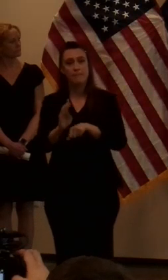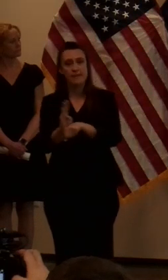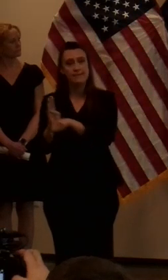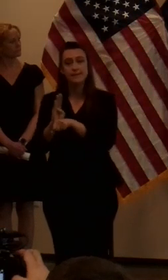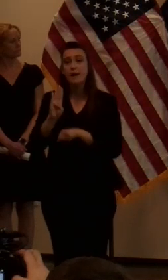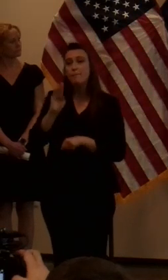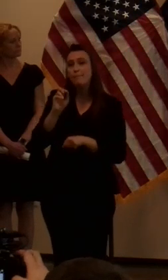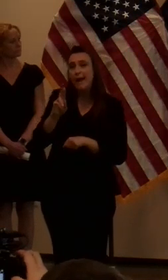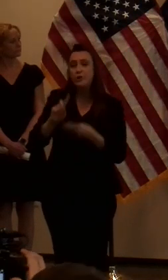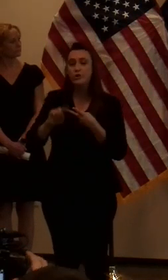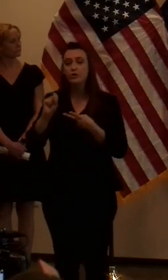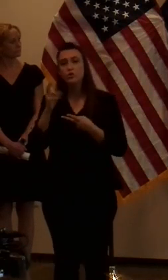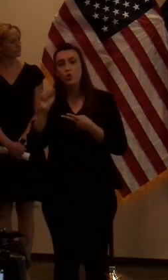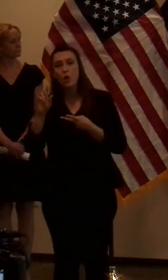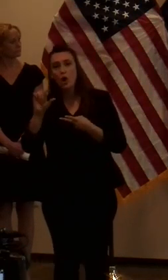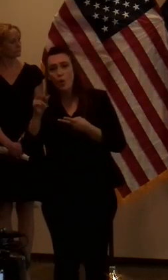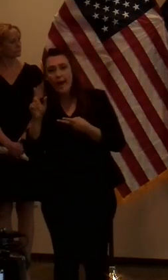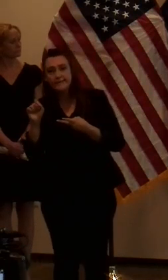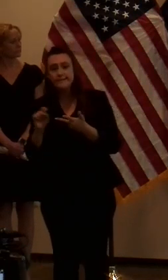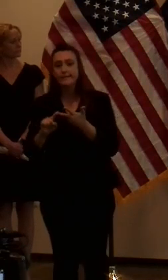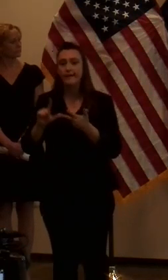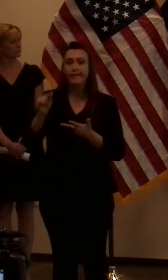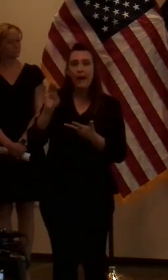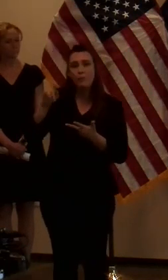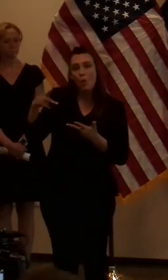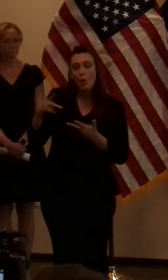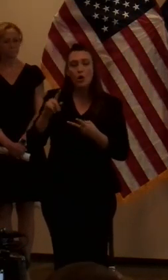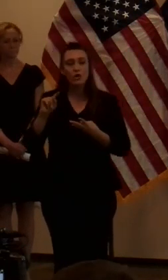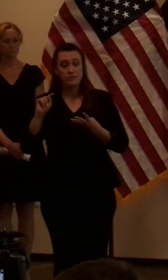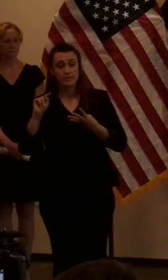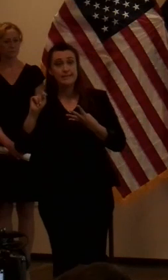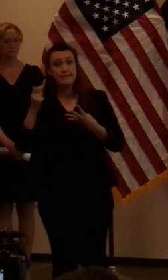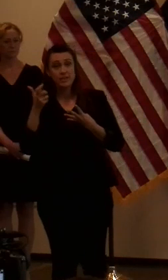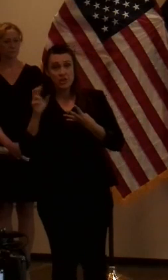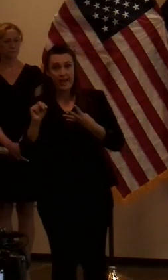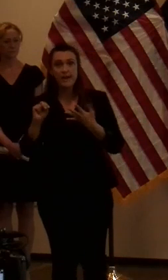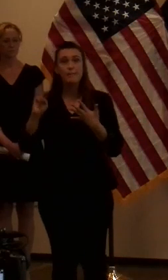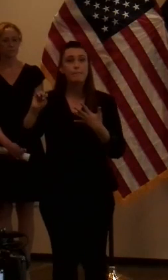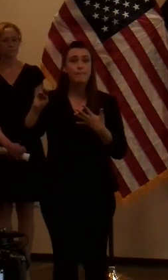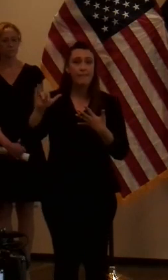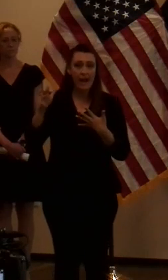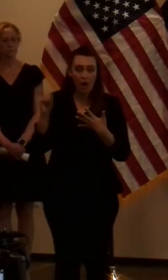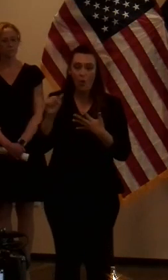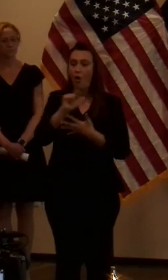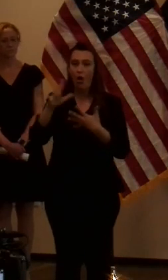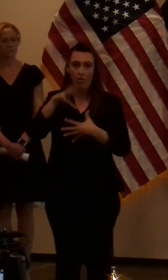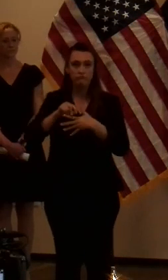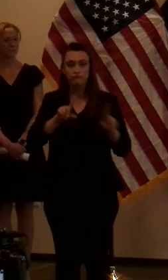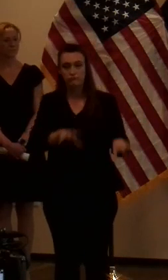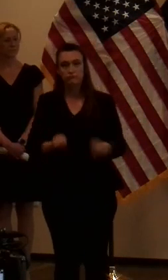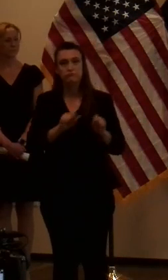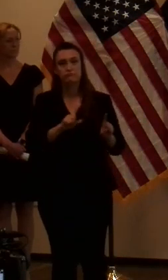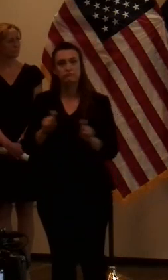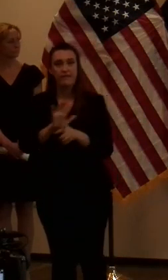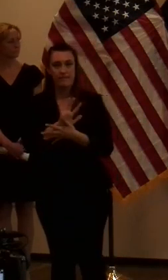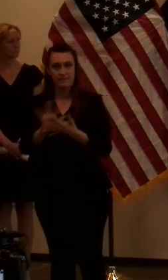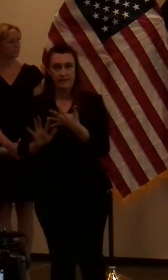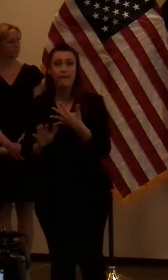Health, SonoraQuest, LabCorp, TGen, and Mayo Clinic, have begun conducting COVID-19